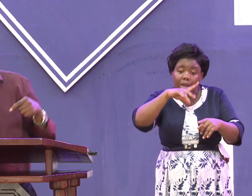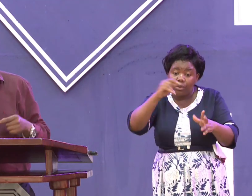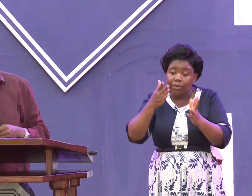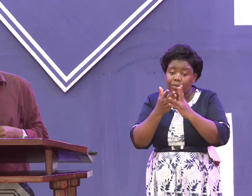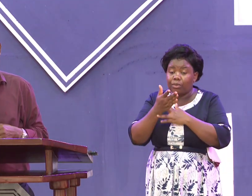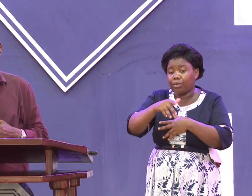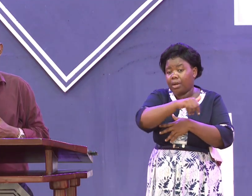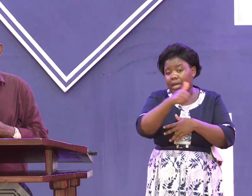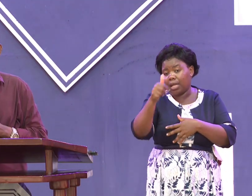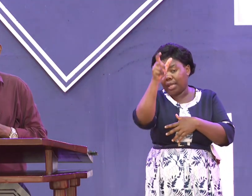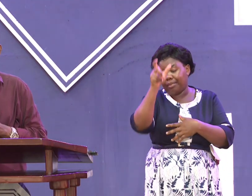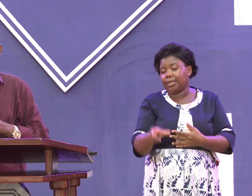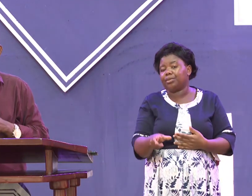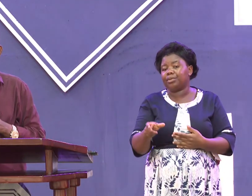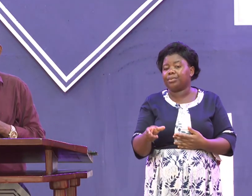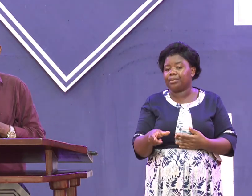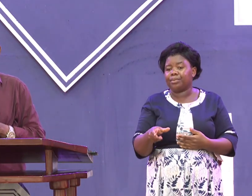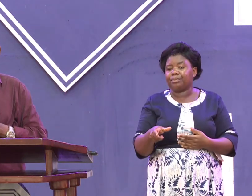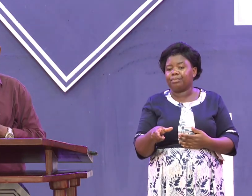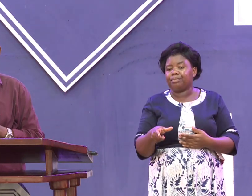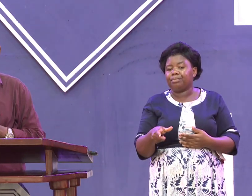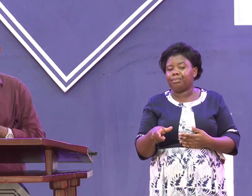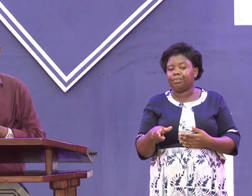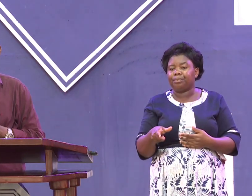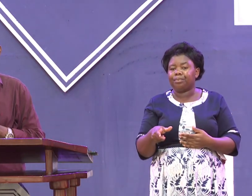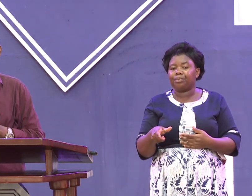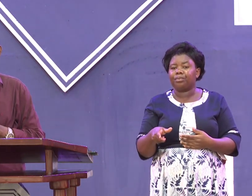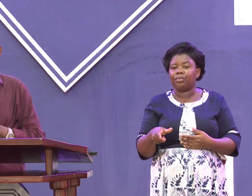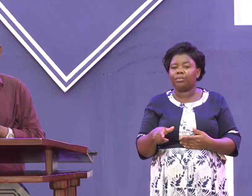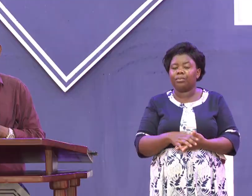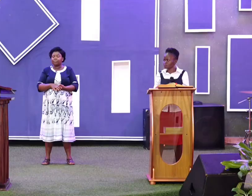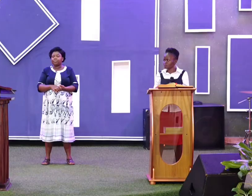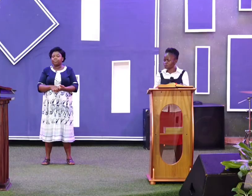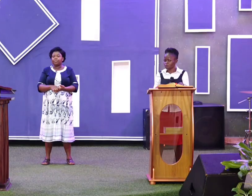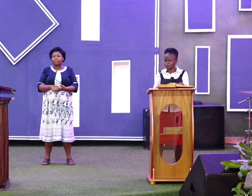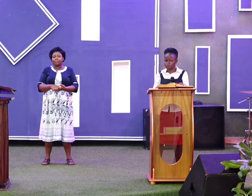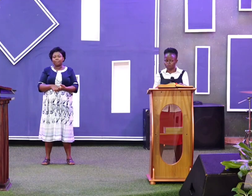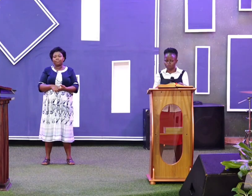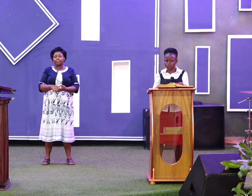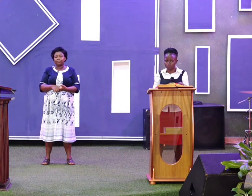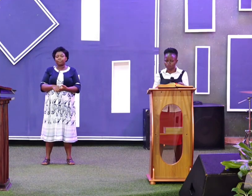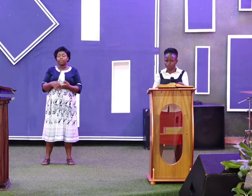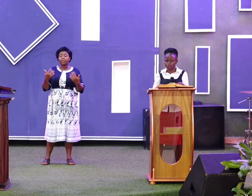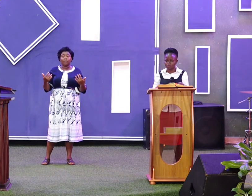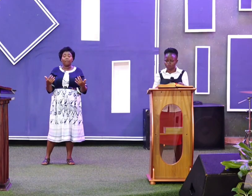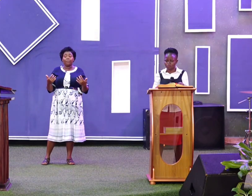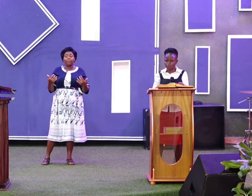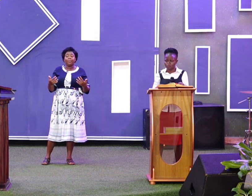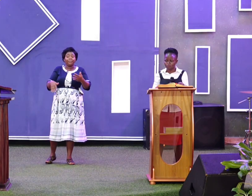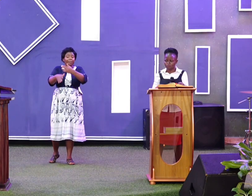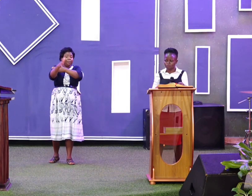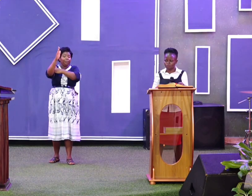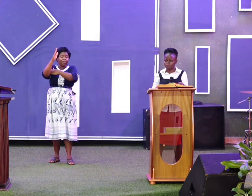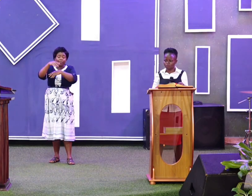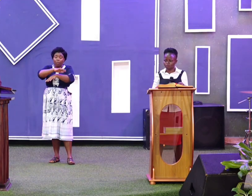why did he have to go through that person and not meet me personally? Kitegeere. Soka Katonda. Ebyo